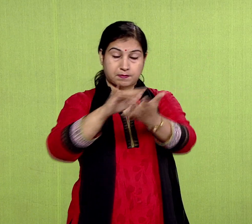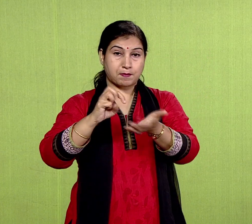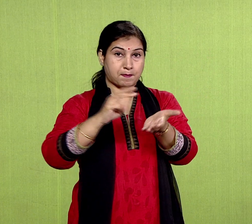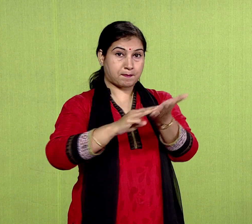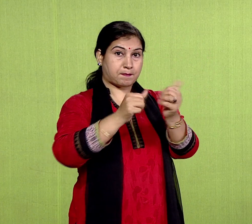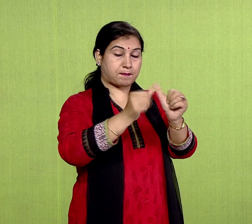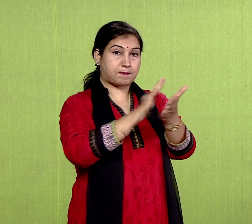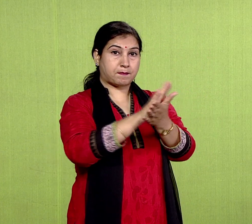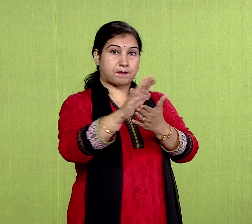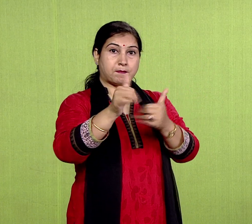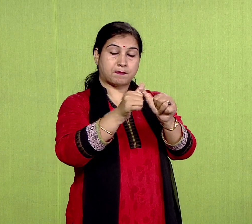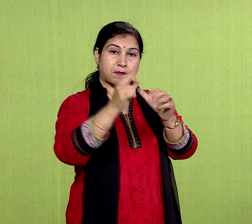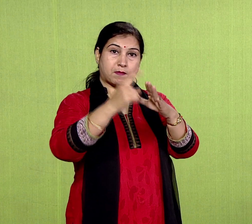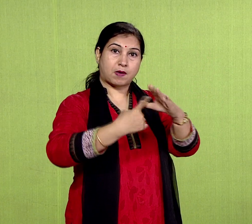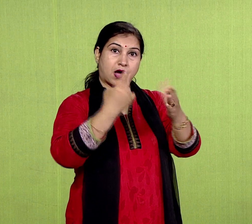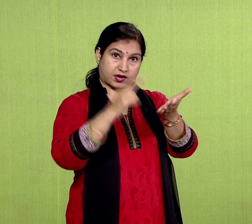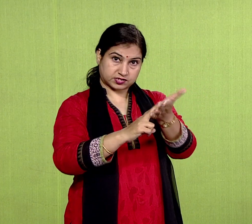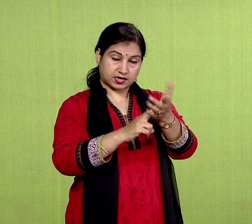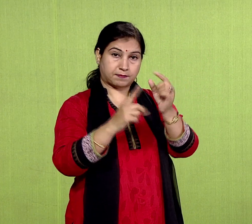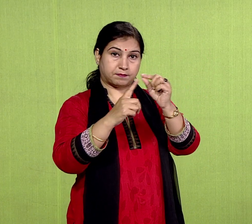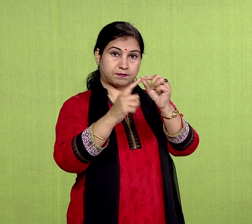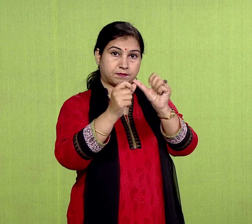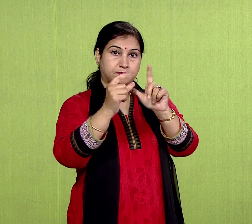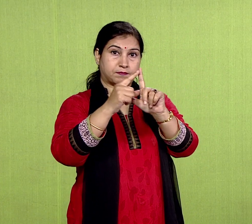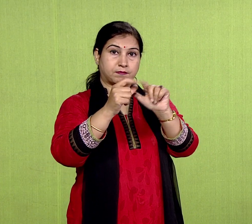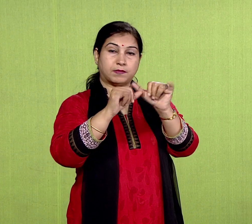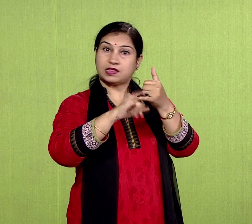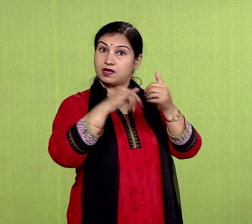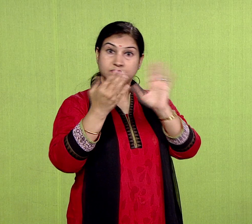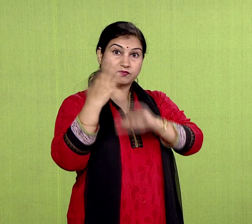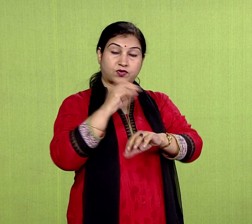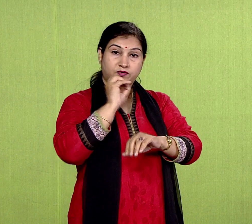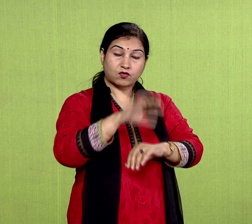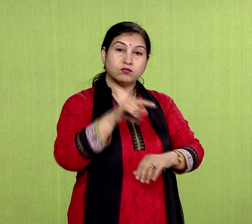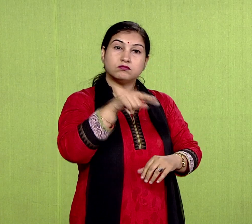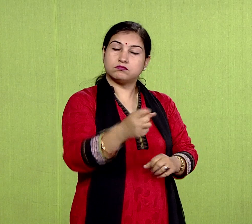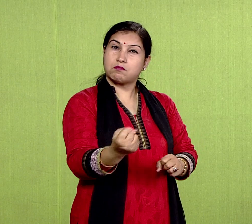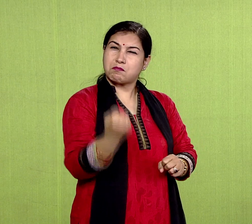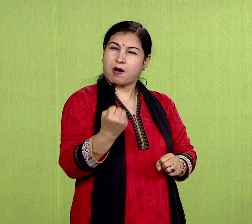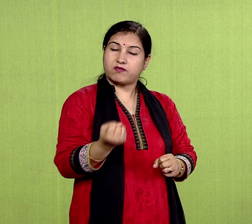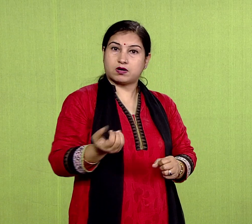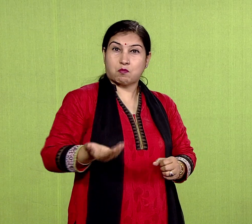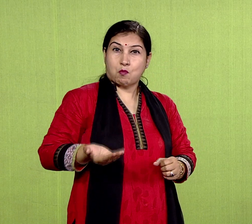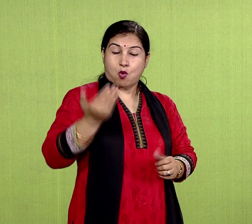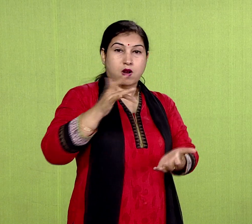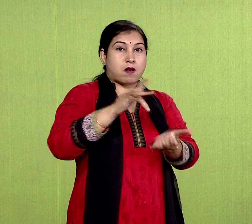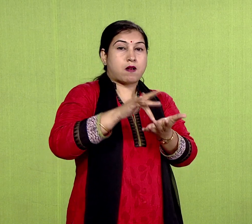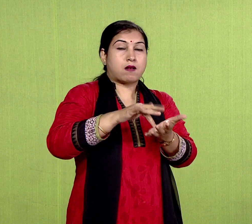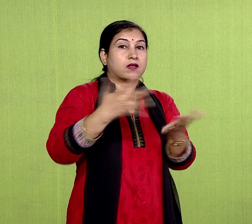it was the place Magadha that became most powerful under able rulers